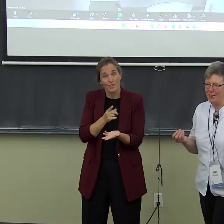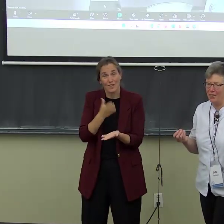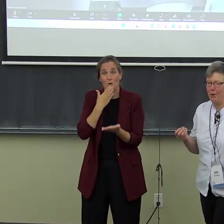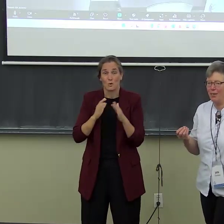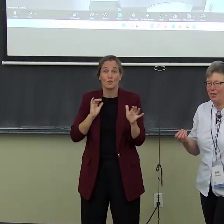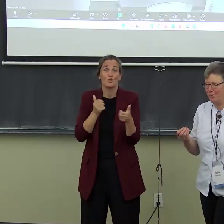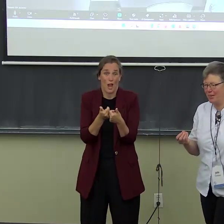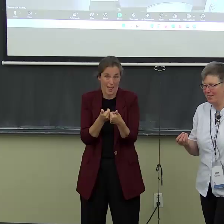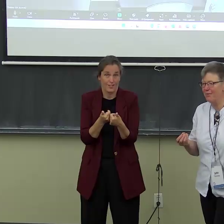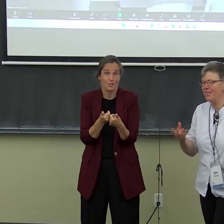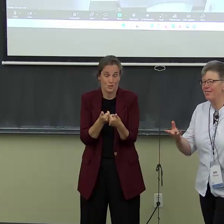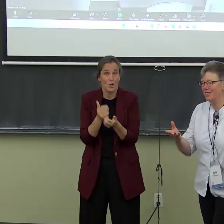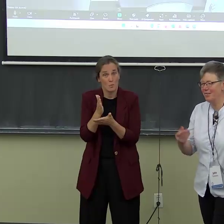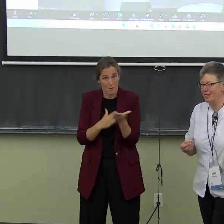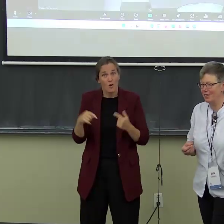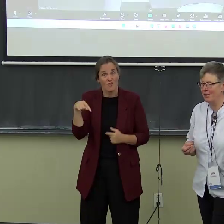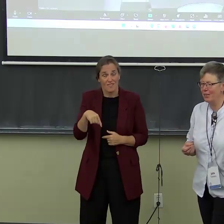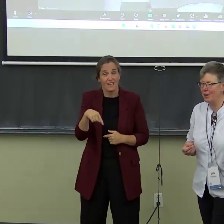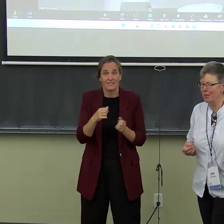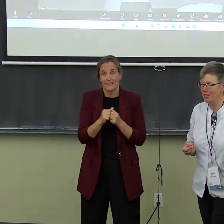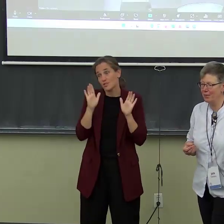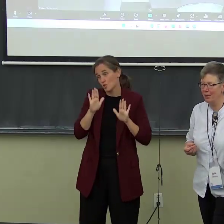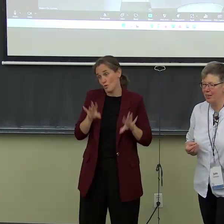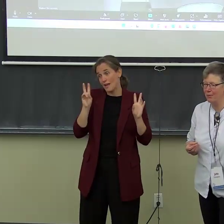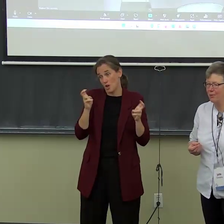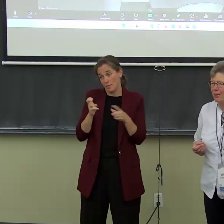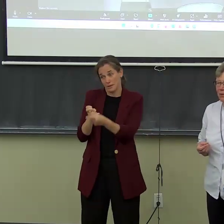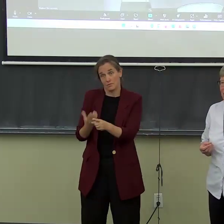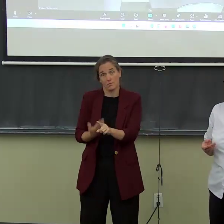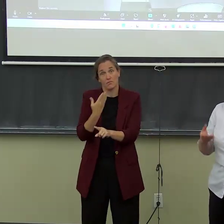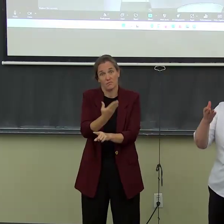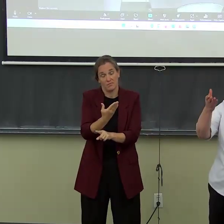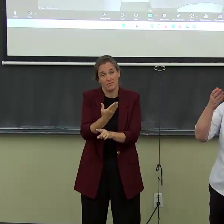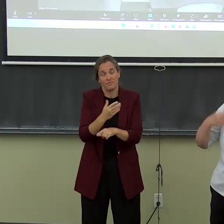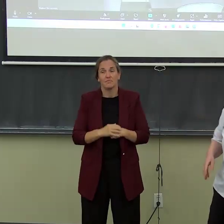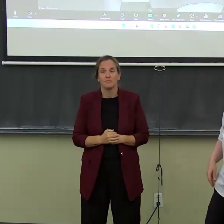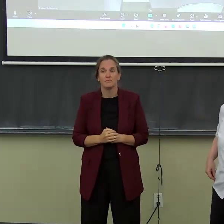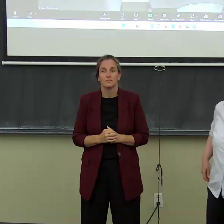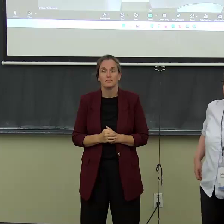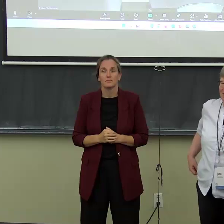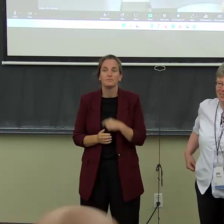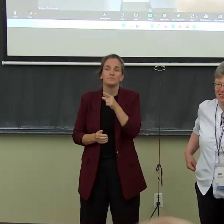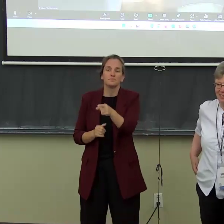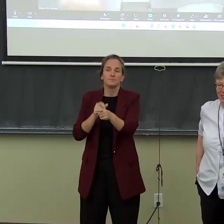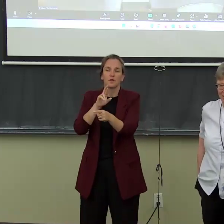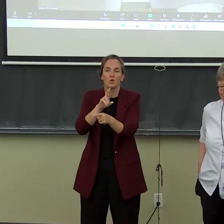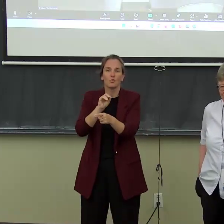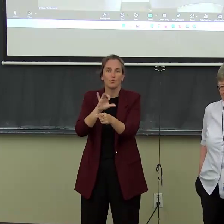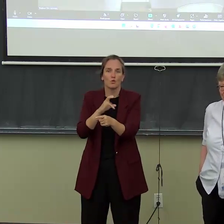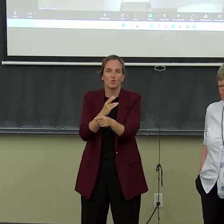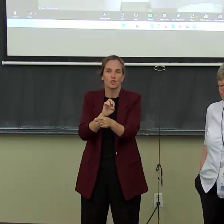good challenge part of this. I mean, that's a great topic that you brought up, Rob. Rochelle.